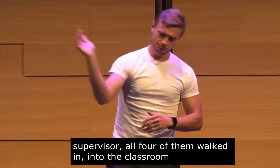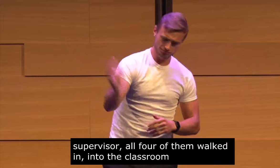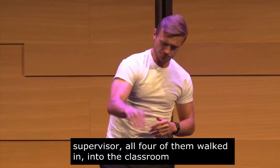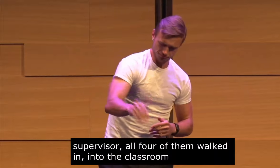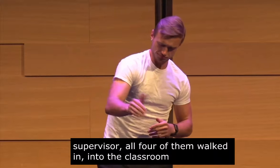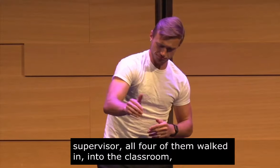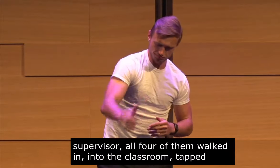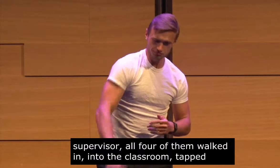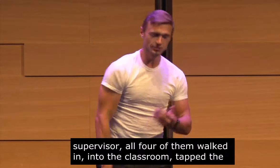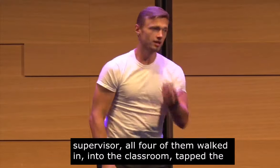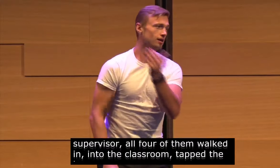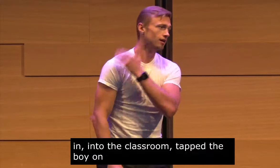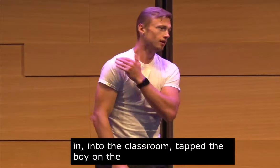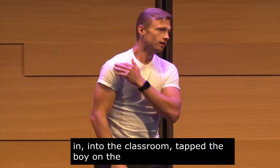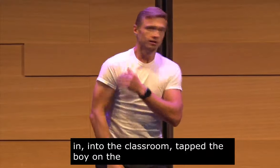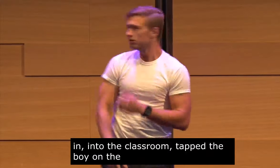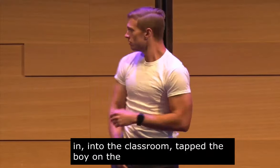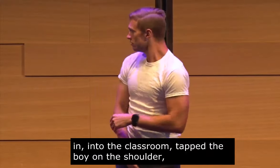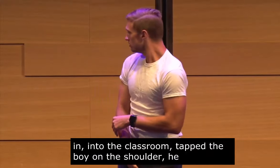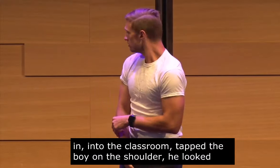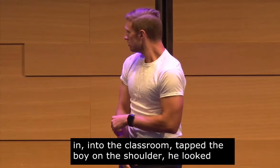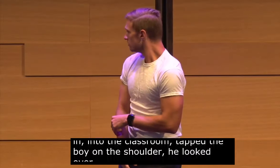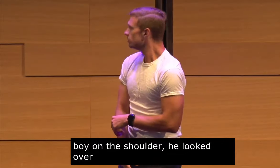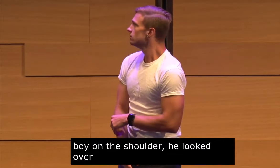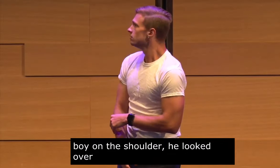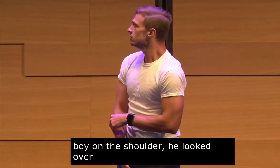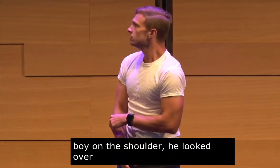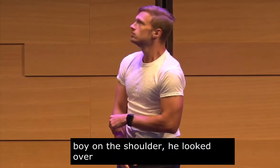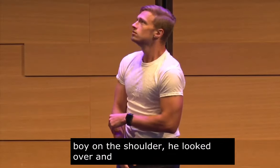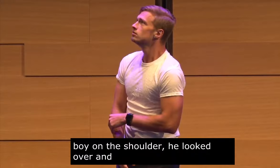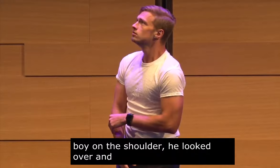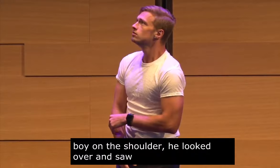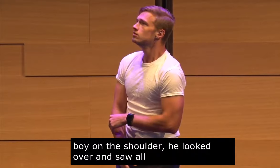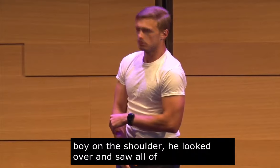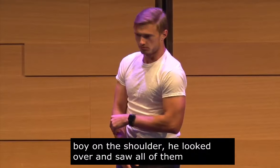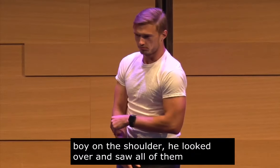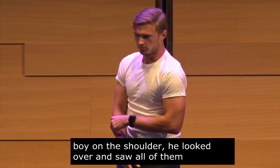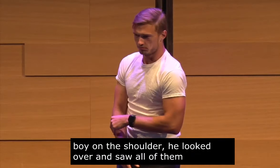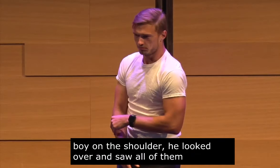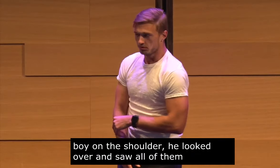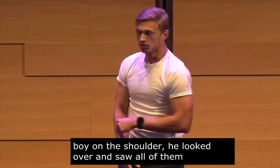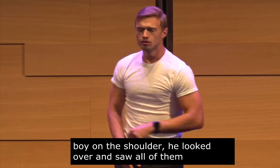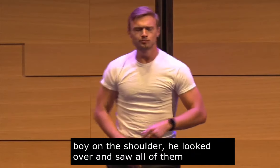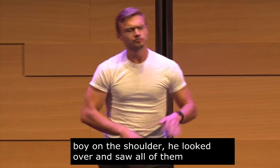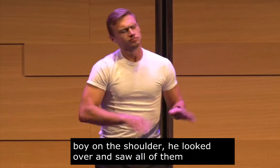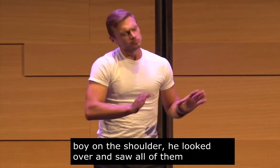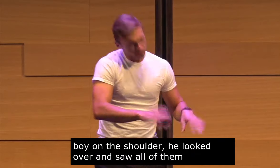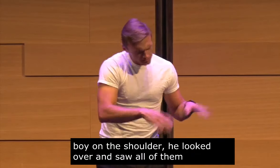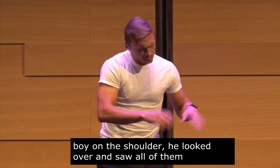into the classroom, tapped the boy on the shoulder. He looked over and saw all of them standing there.